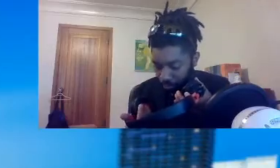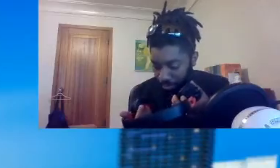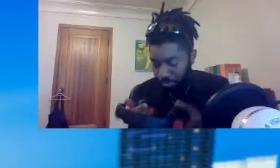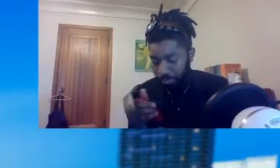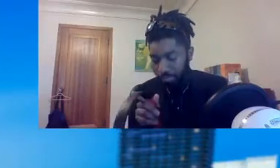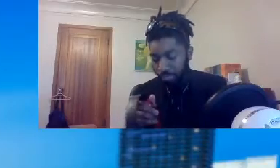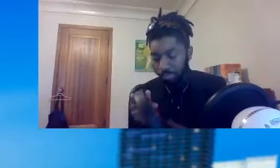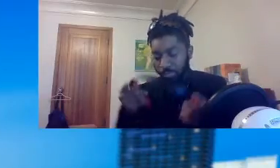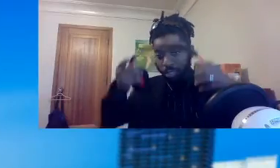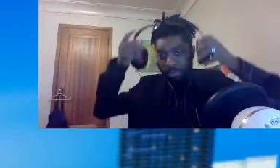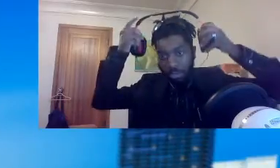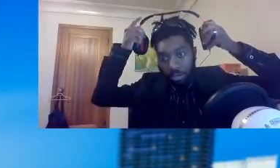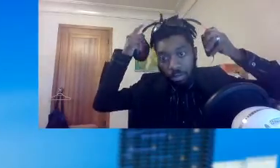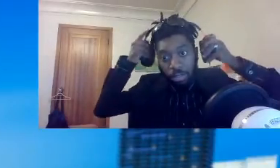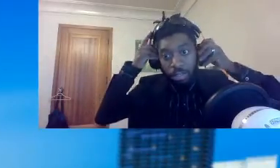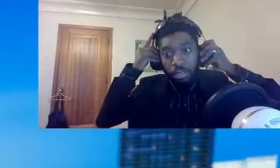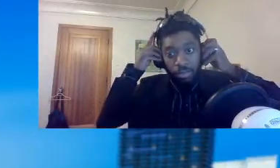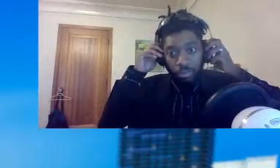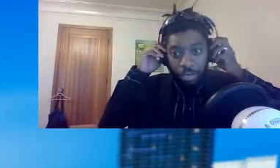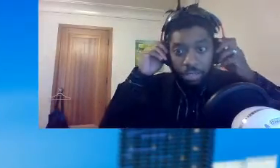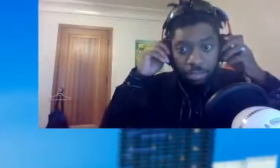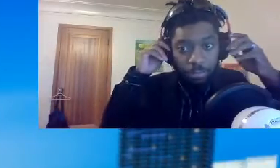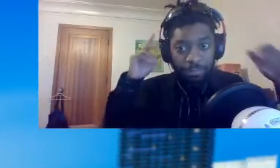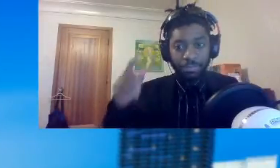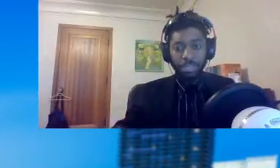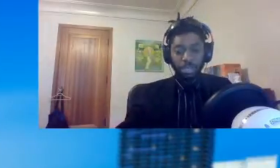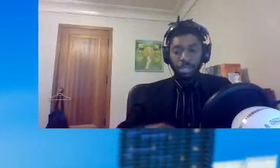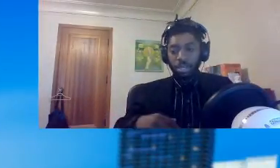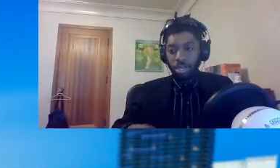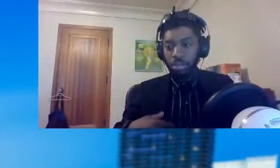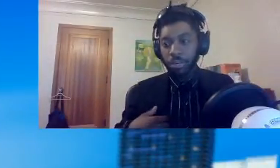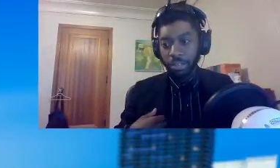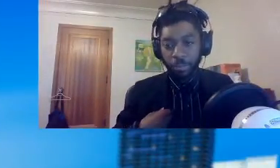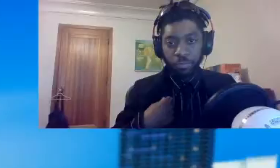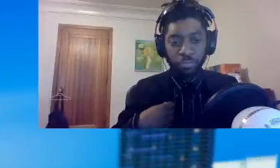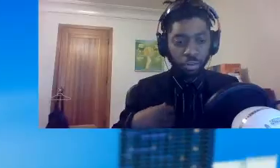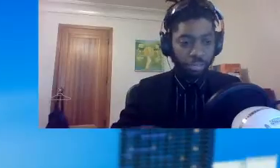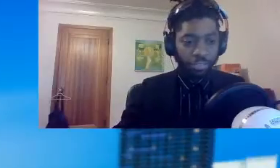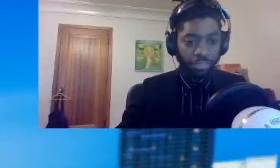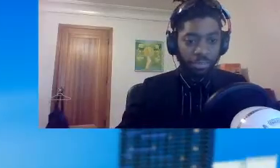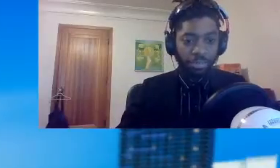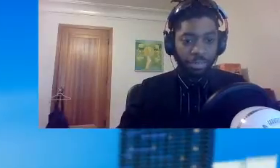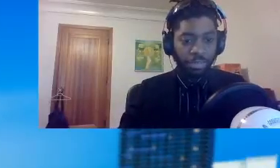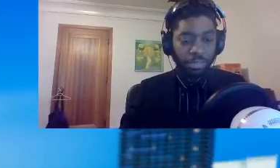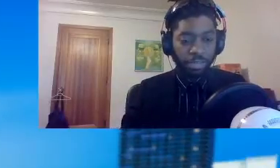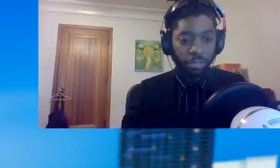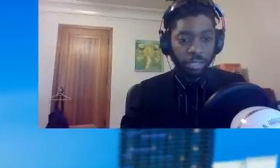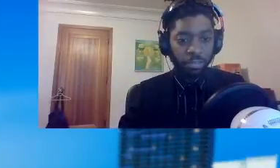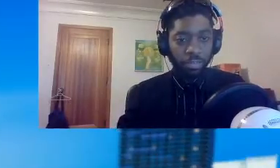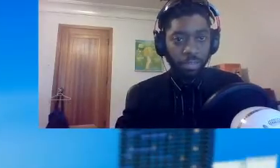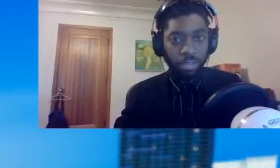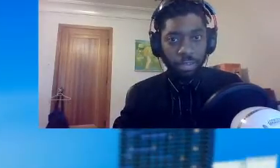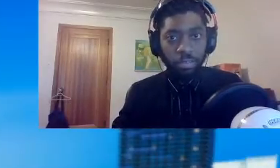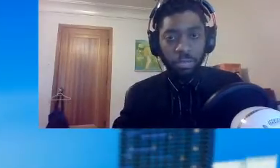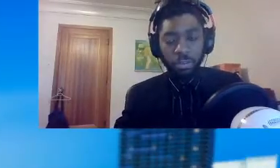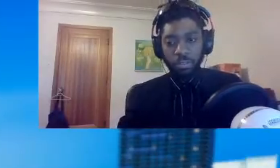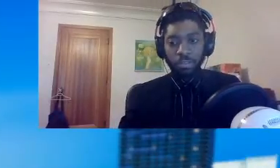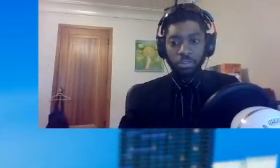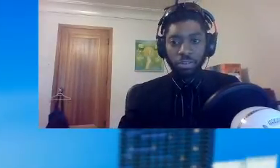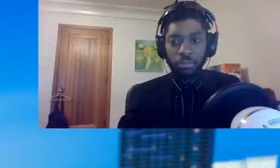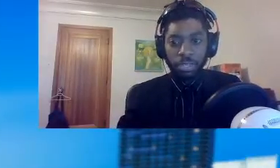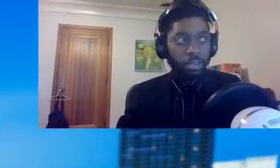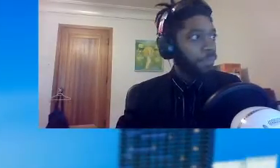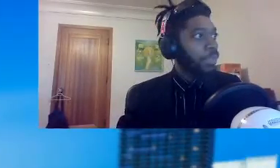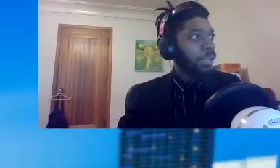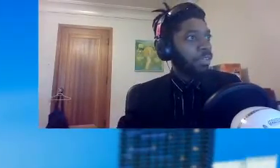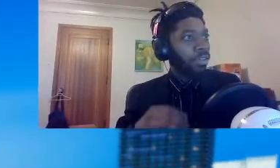which one's right? Here we are. That's correct. Alright, Spinners and Sharks. Let's do a little